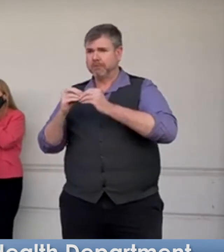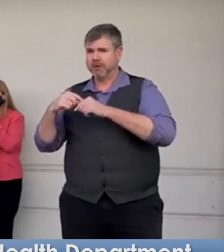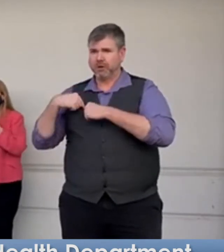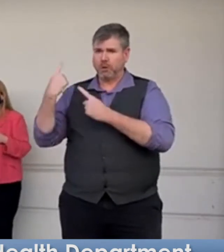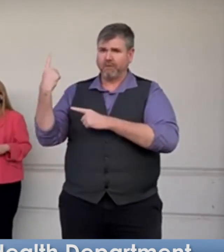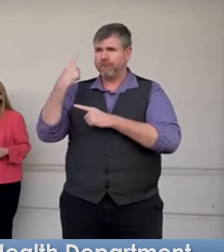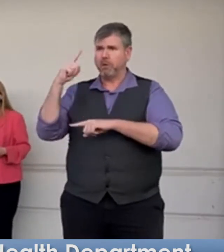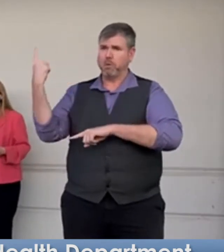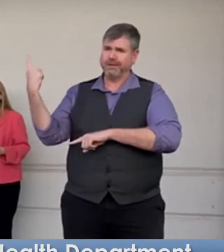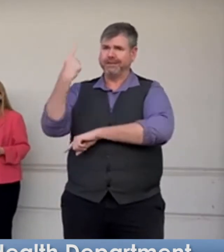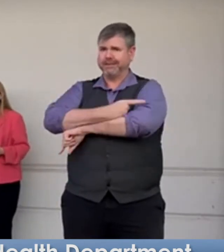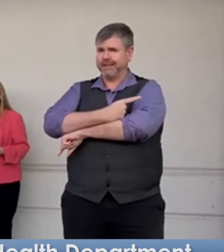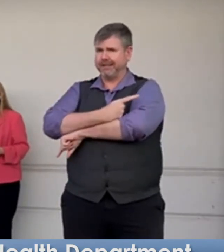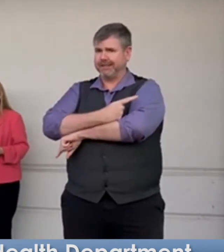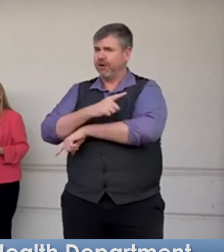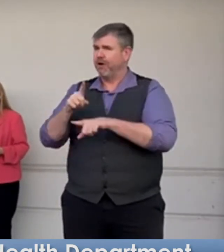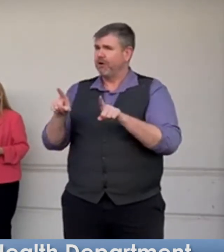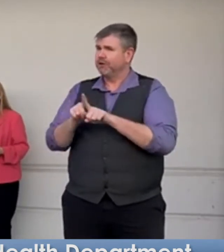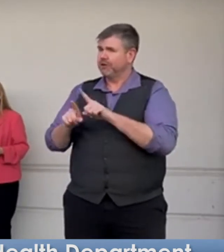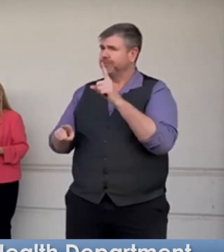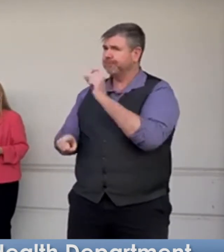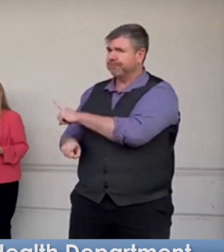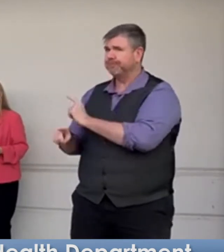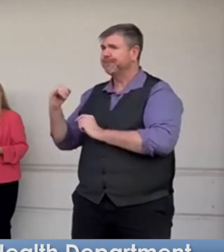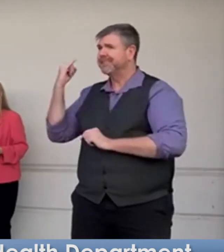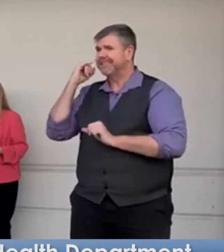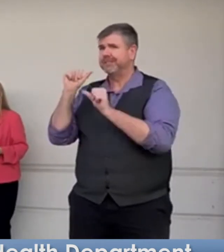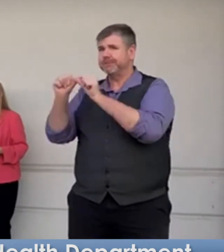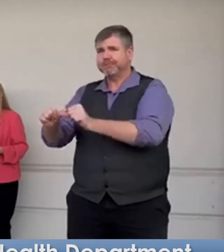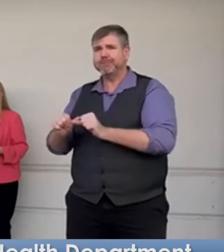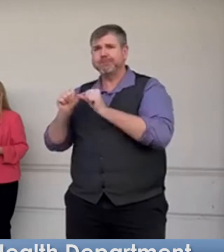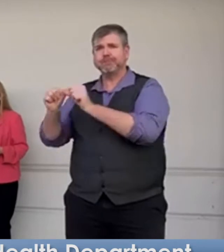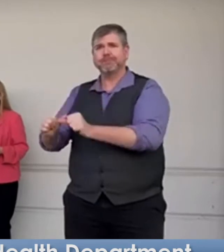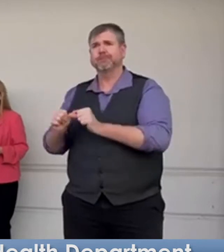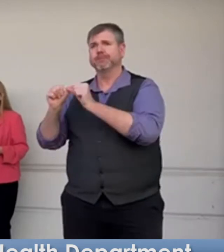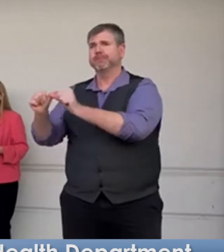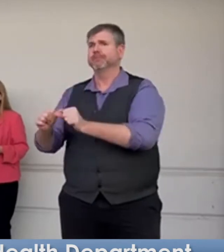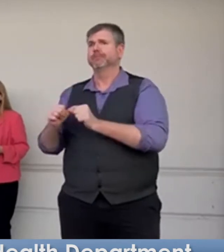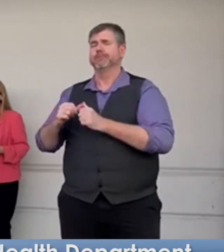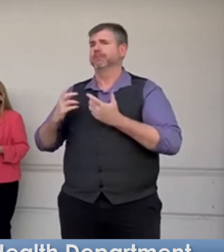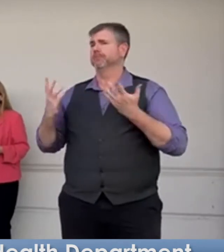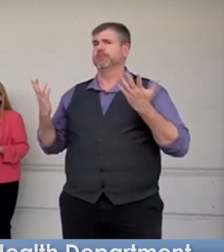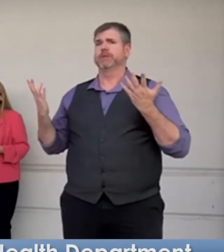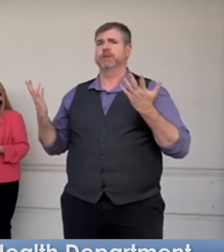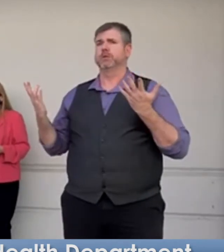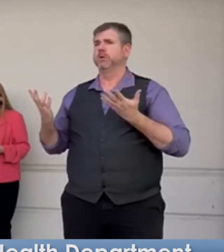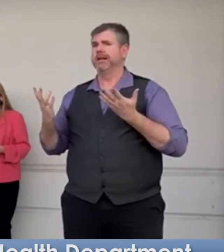surge continues, how are we looking with hospitalizations and capacity?